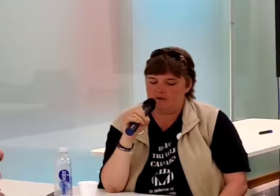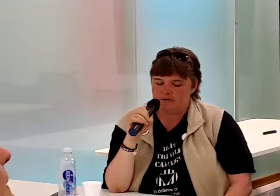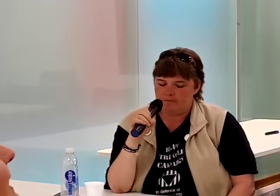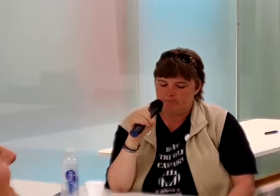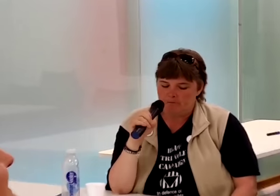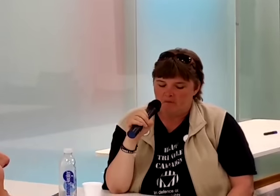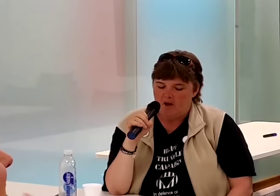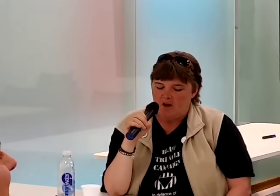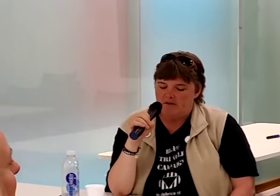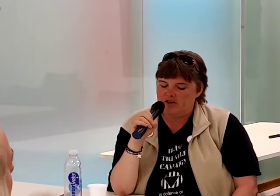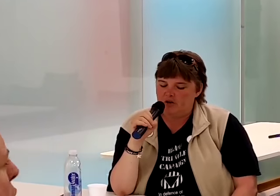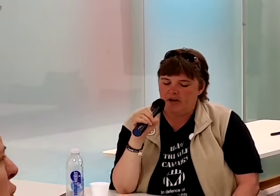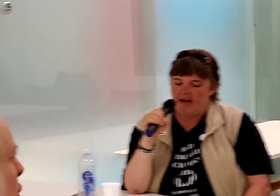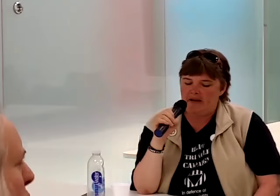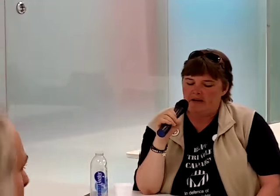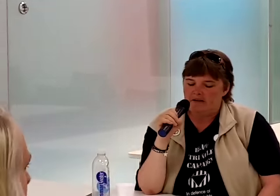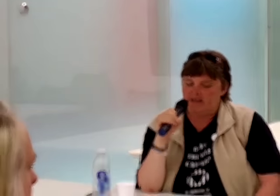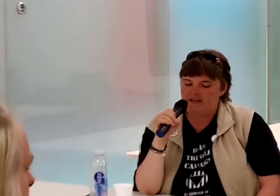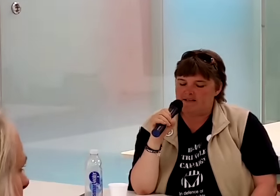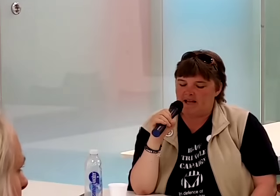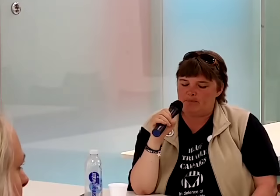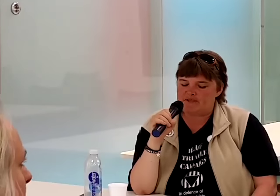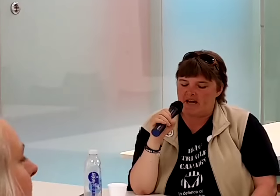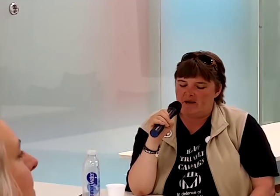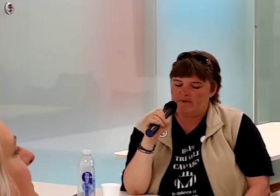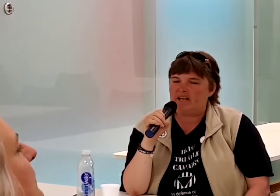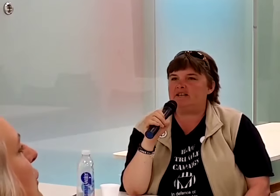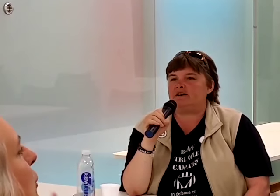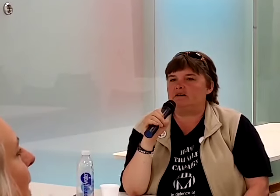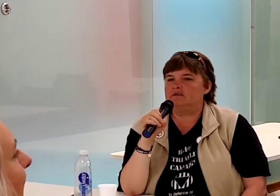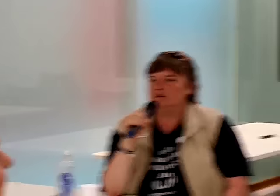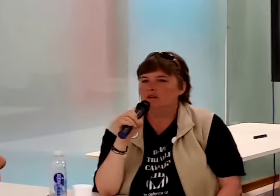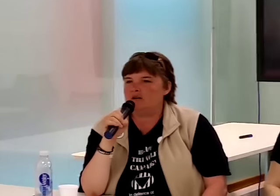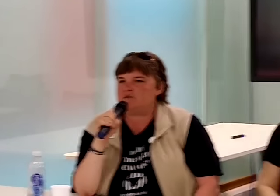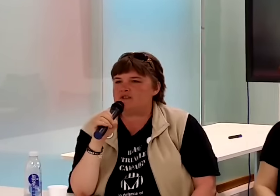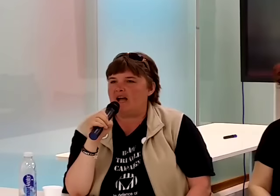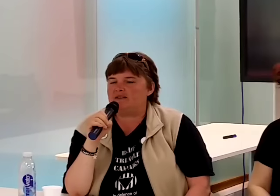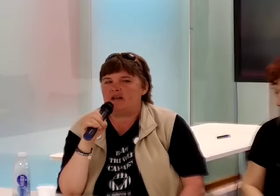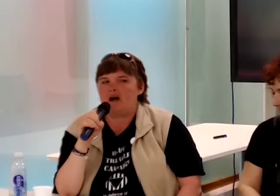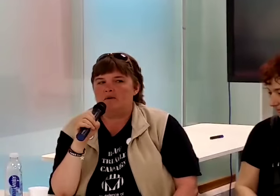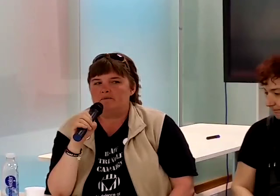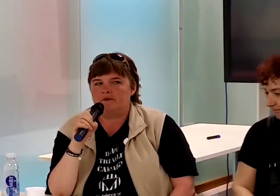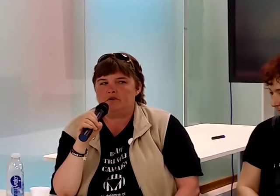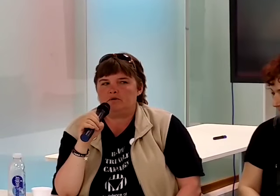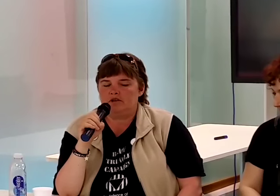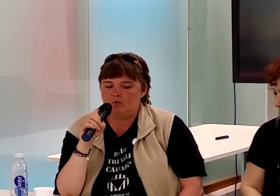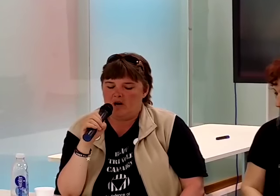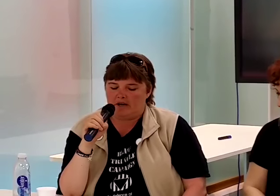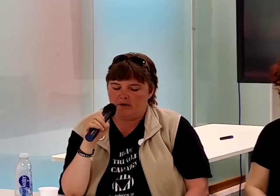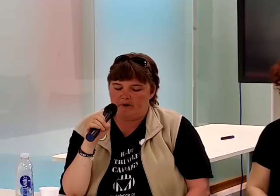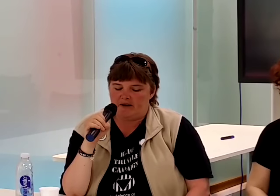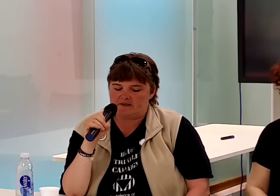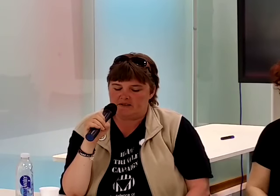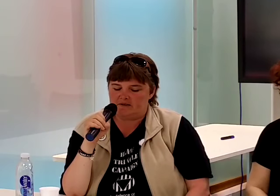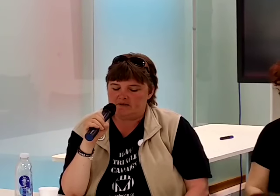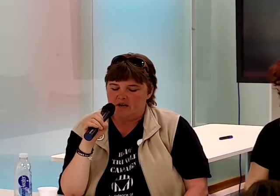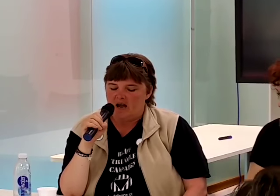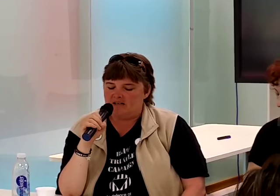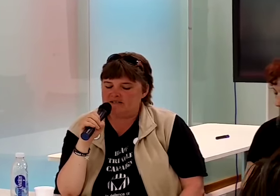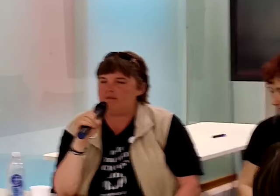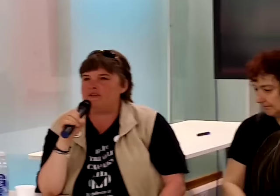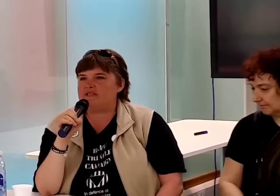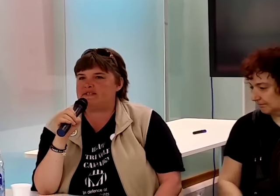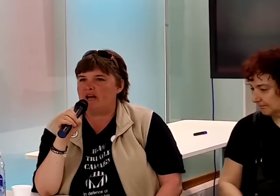not a suit. The UK needs Labour to have a leader, who stands up for the ordinary working